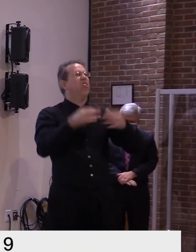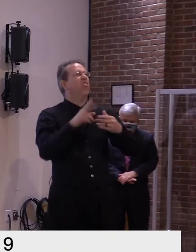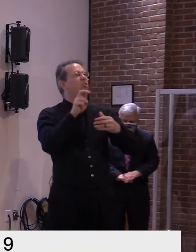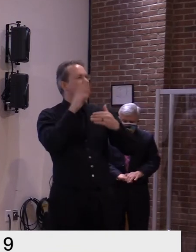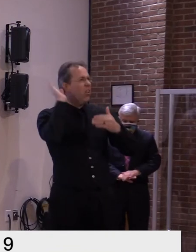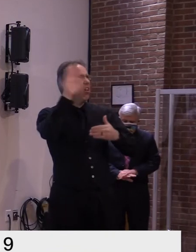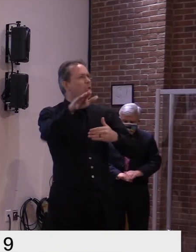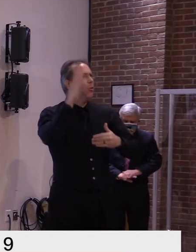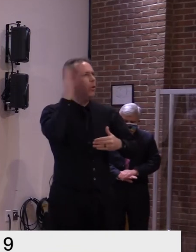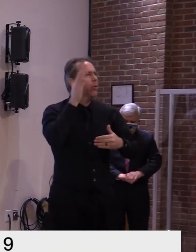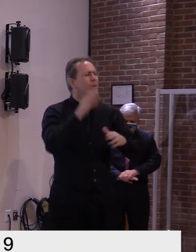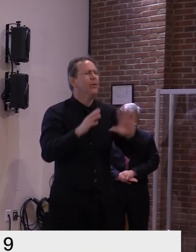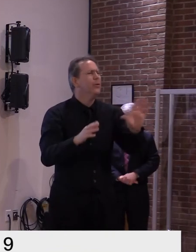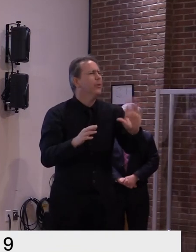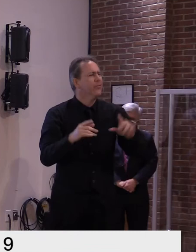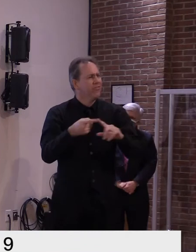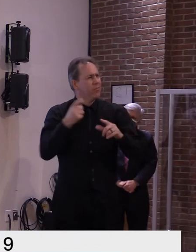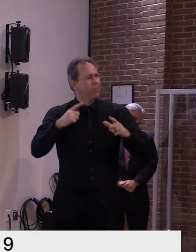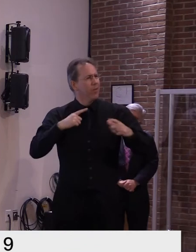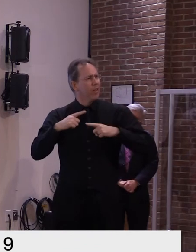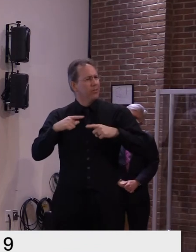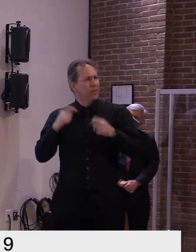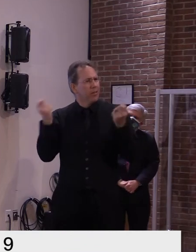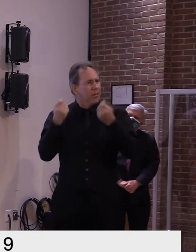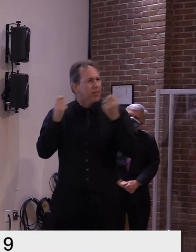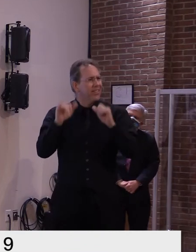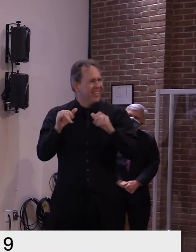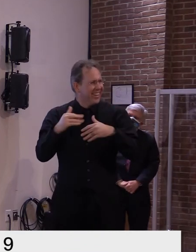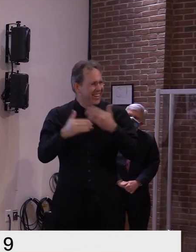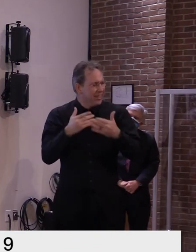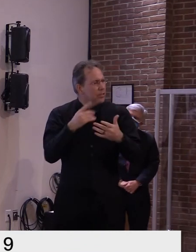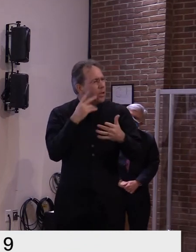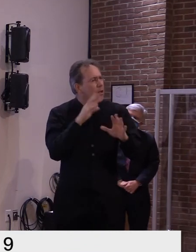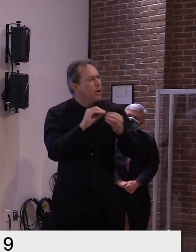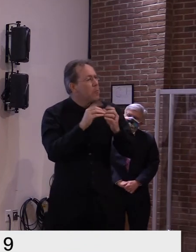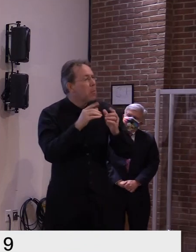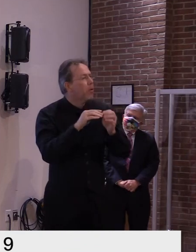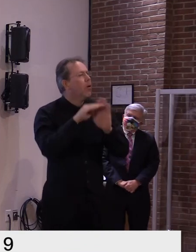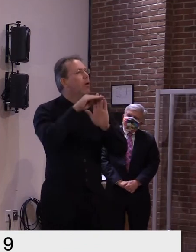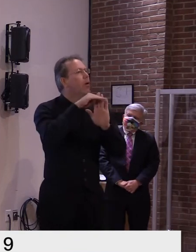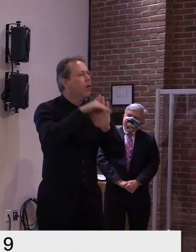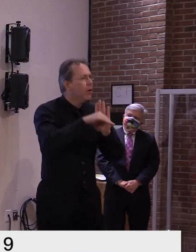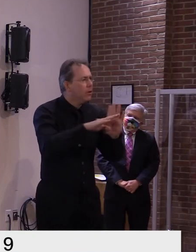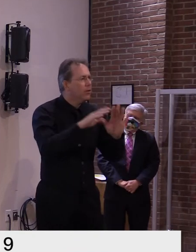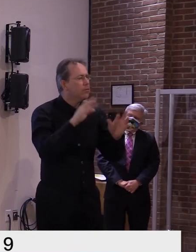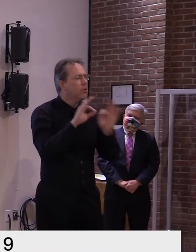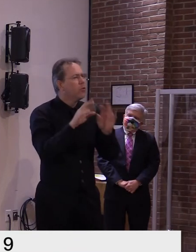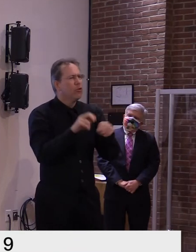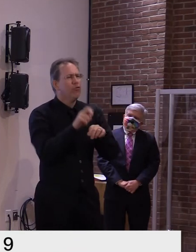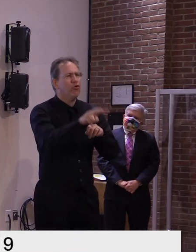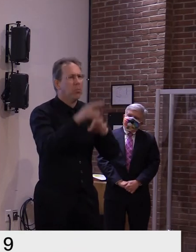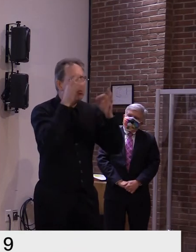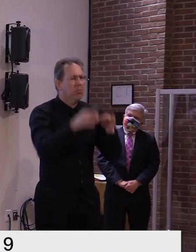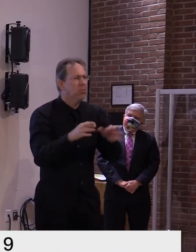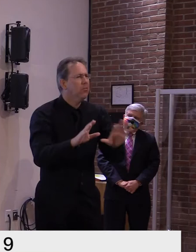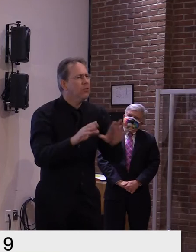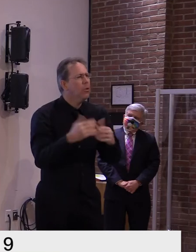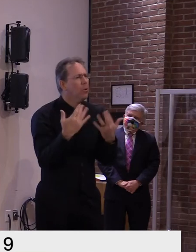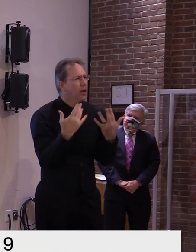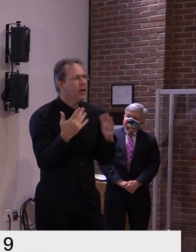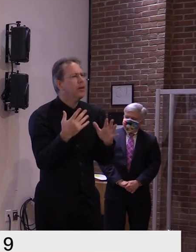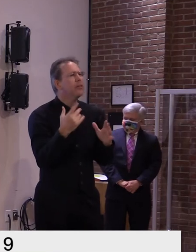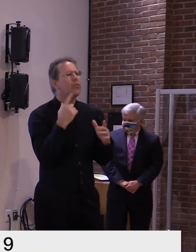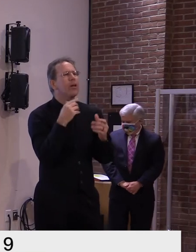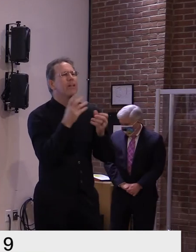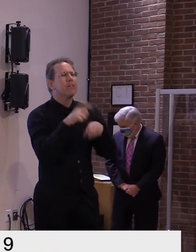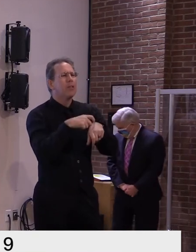So I would ask you to indulge a little time, because we do want to get through the